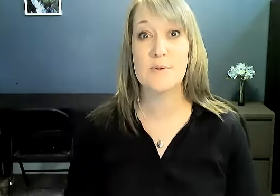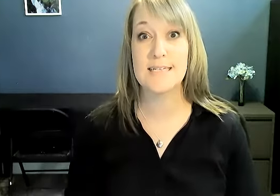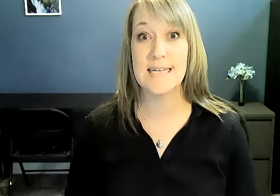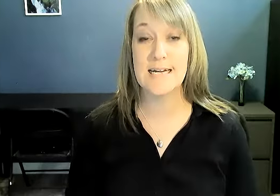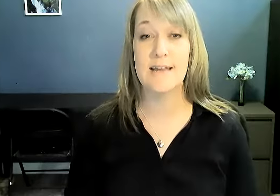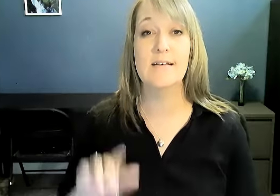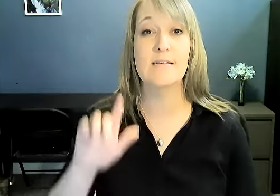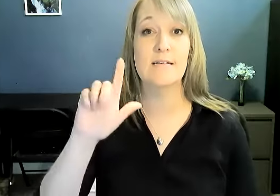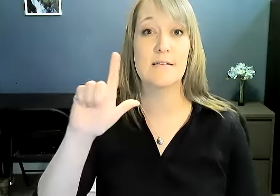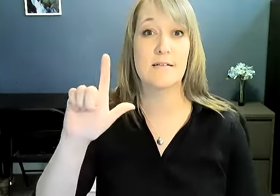29,